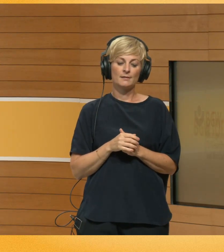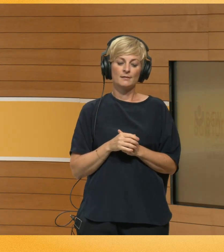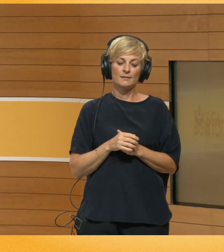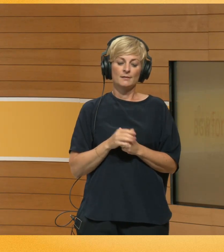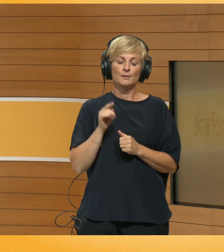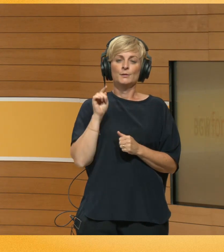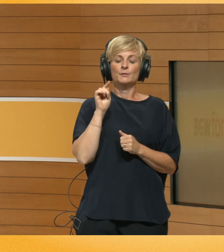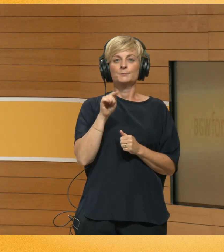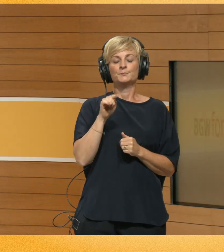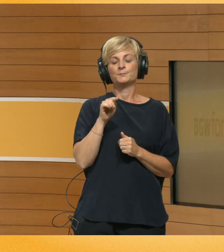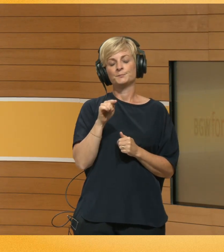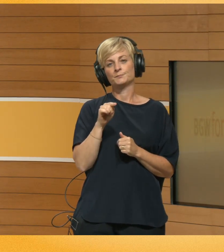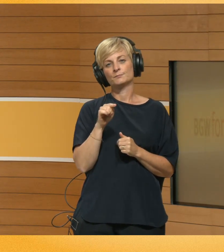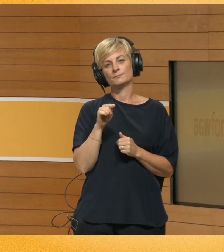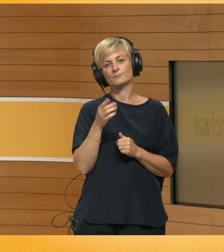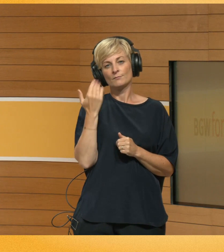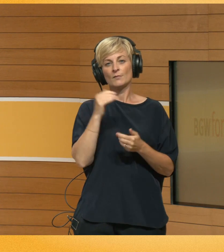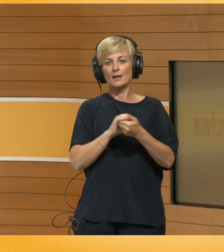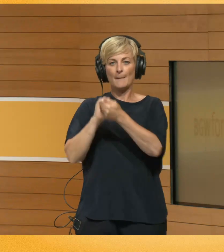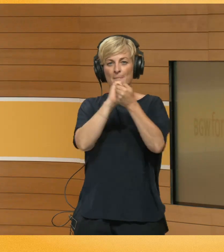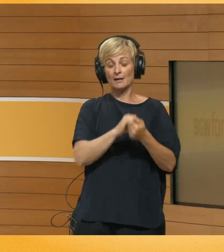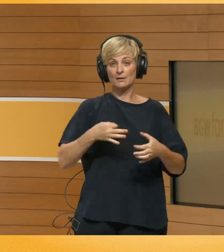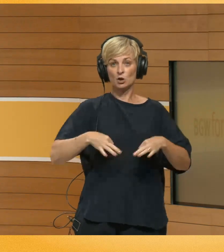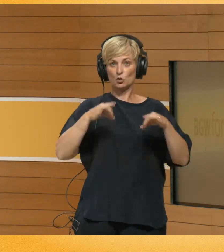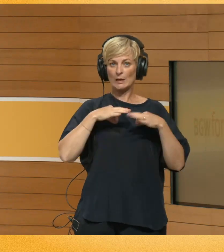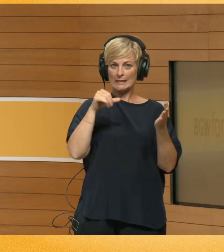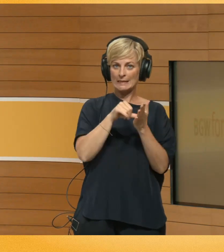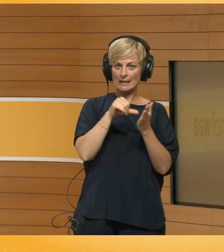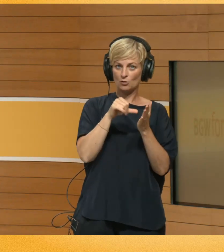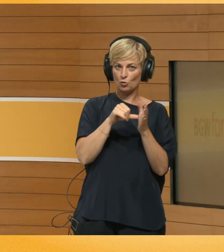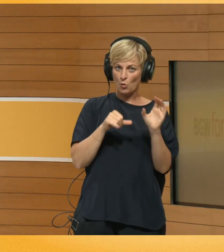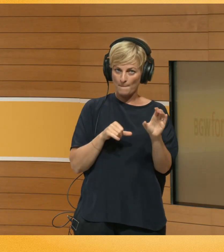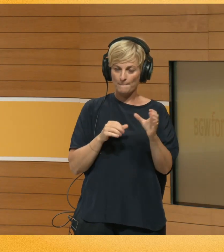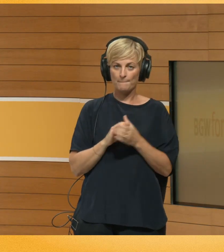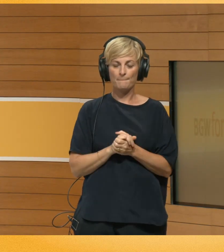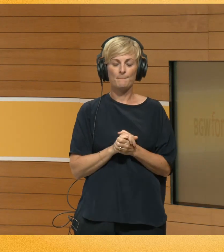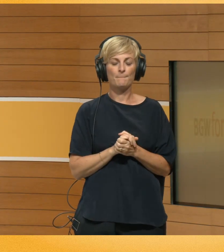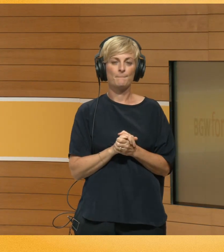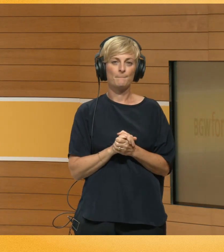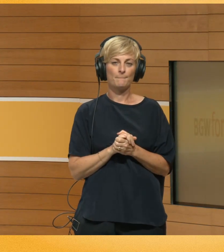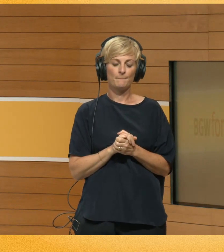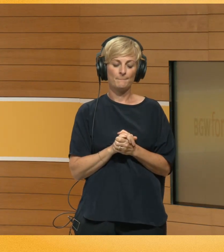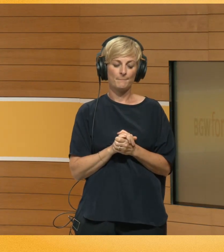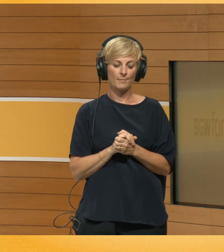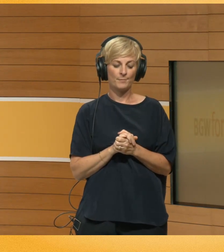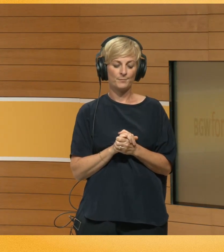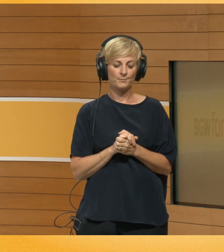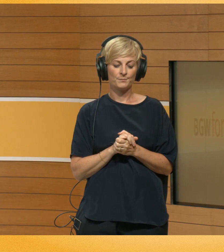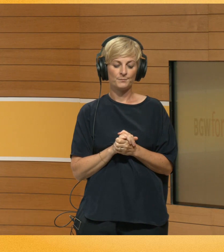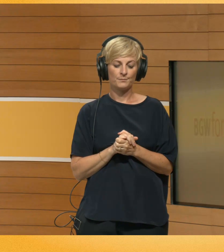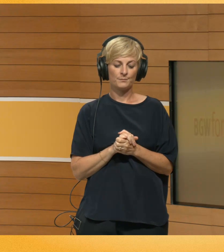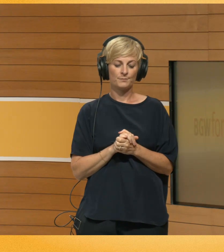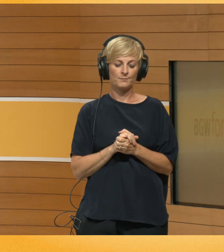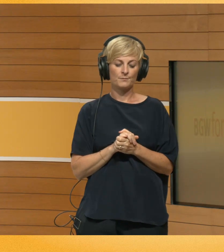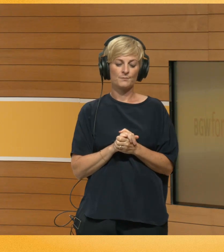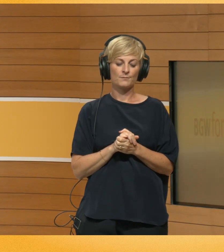the coalface, and then you create an economic model where you're actually promoting public health and well-being. This is what we've been